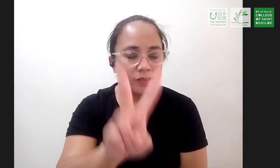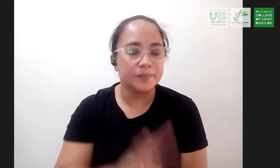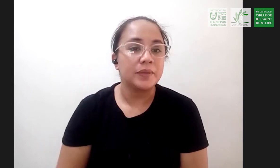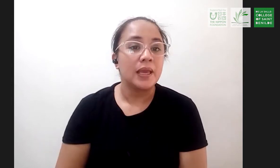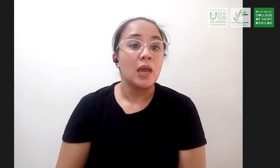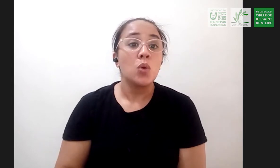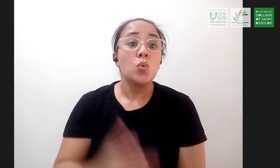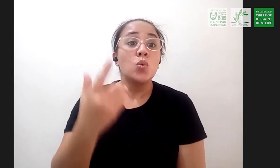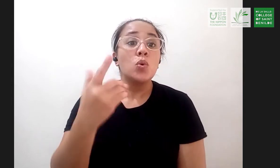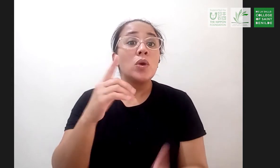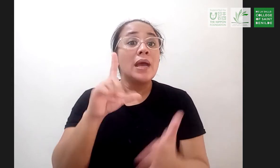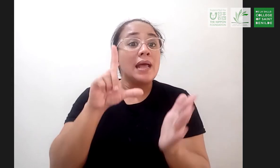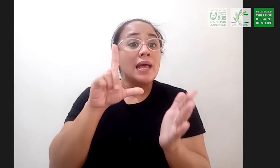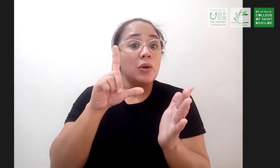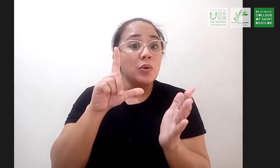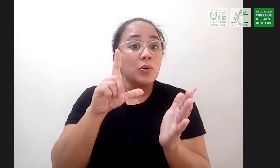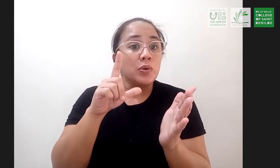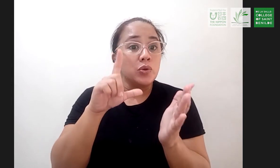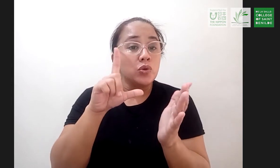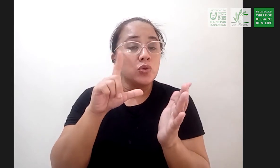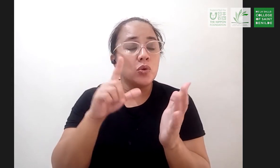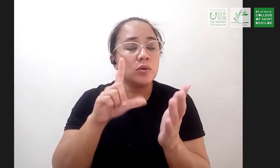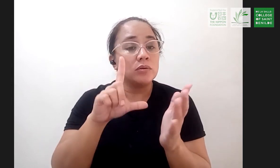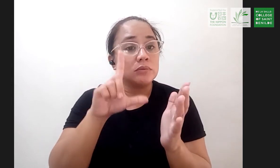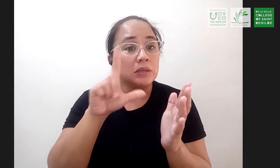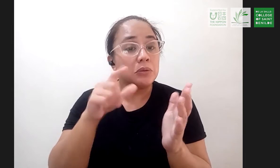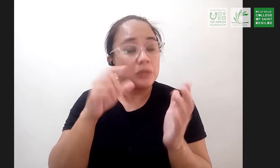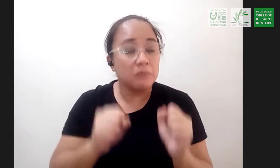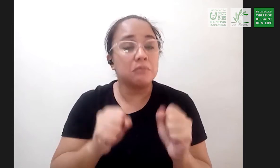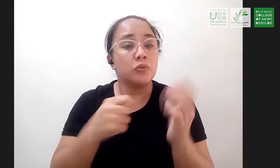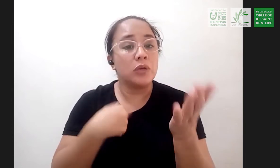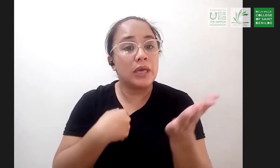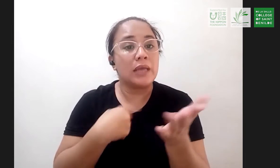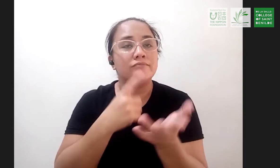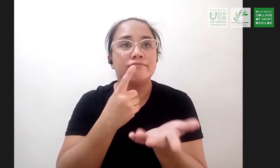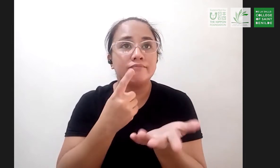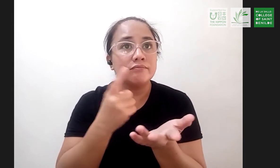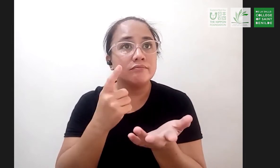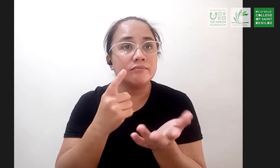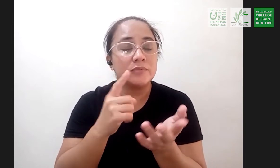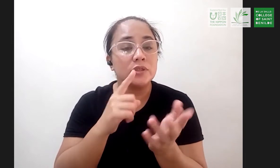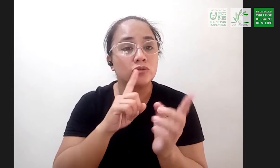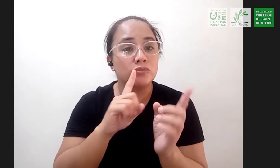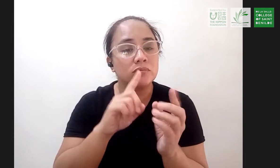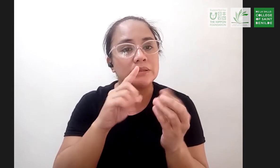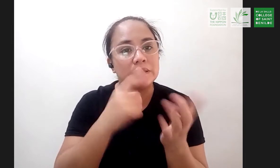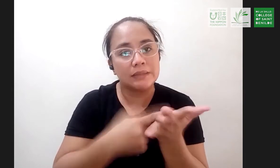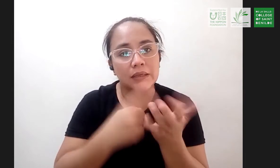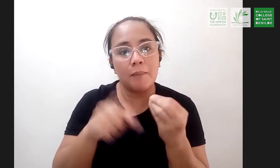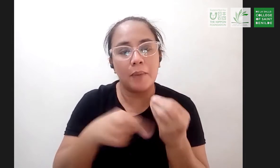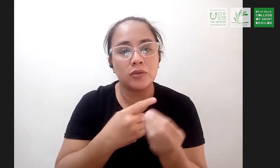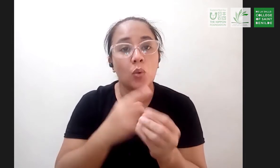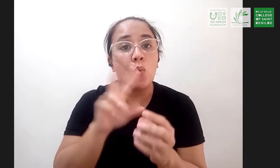about when you can use right, okay? Yeah.